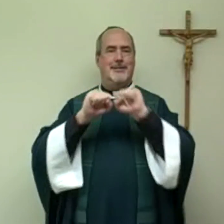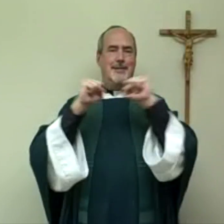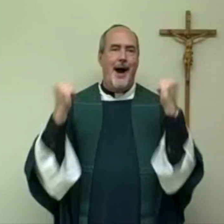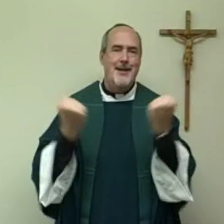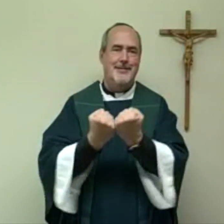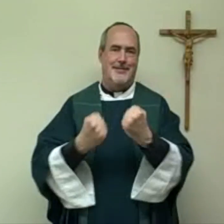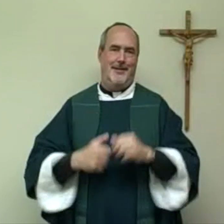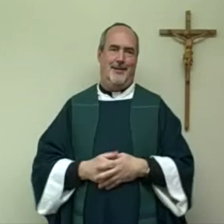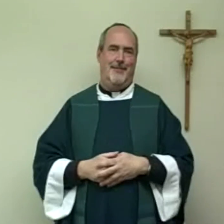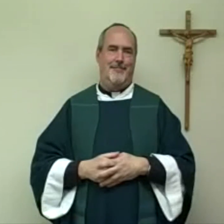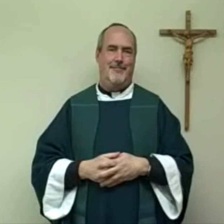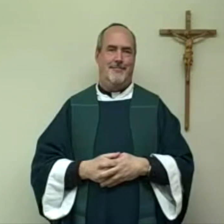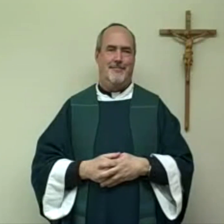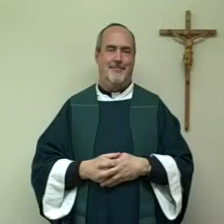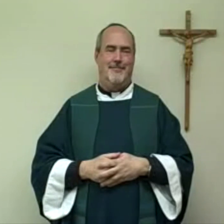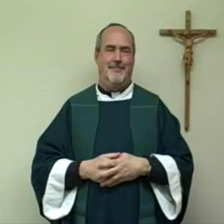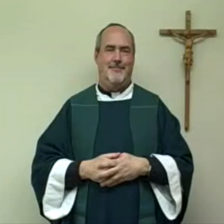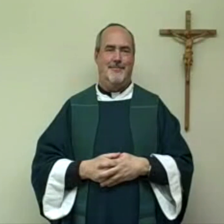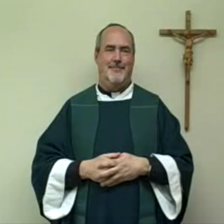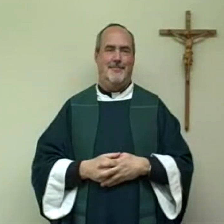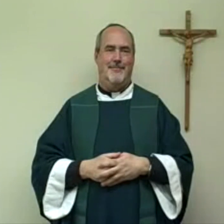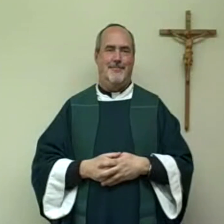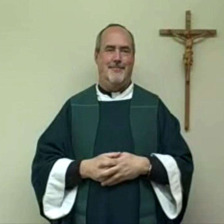with our family, our co-workers,